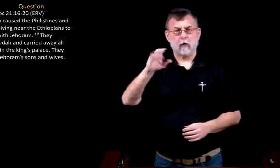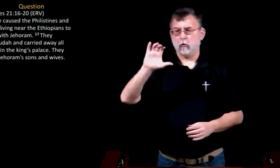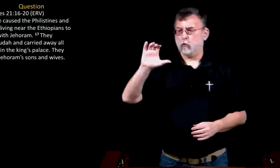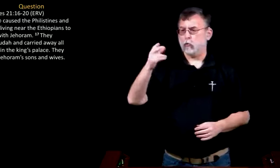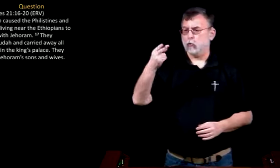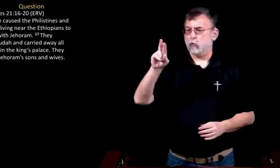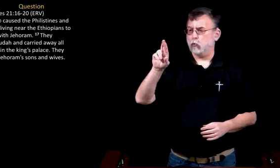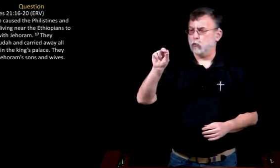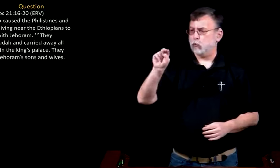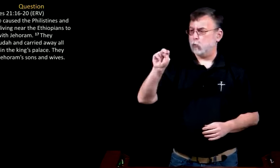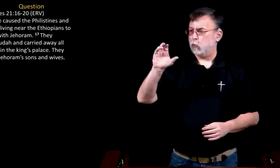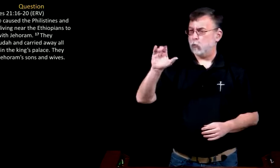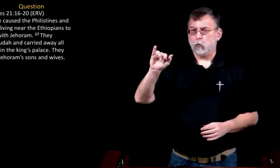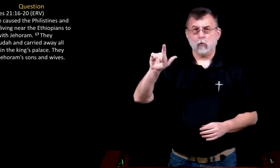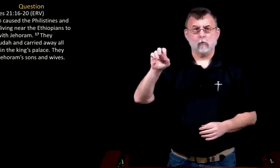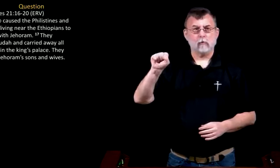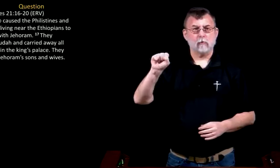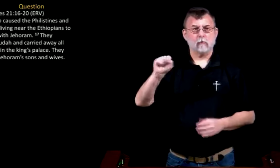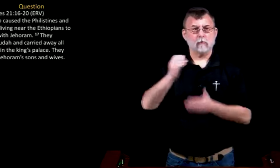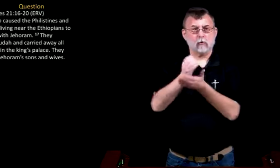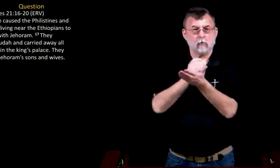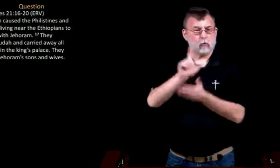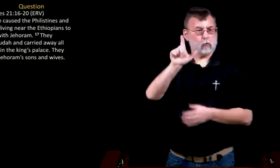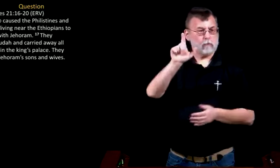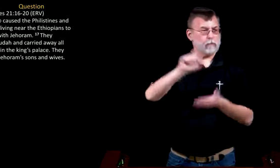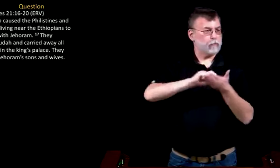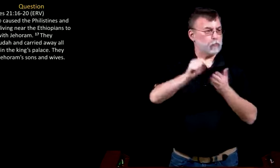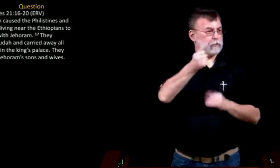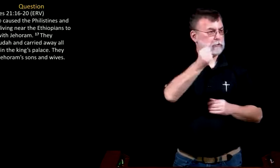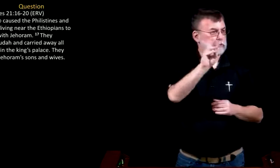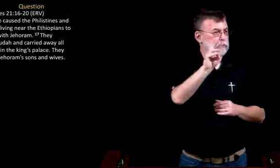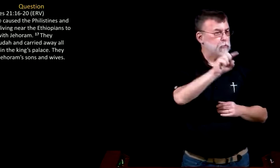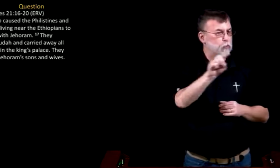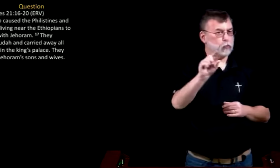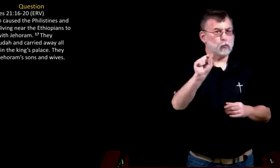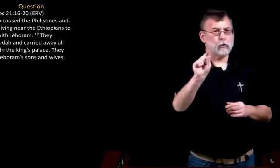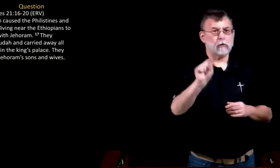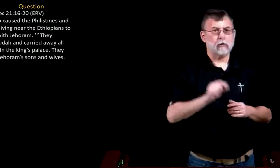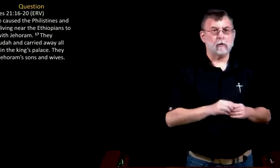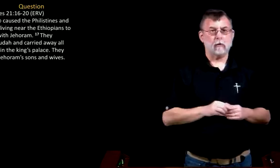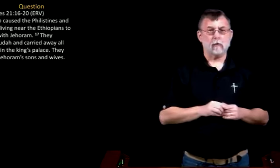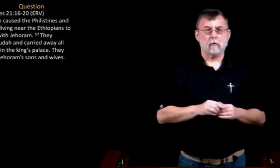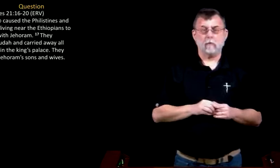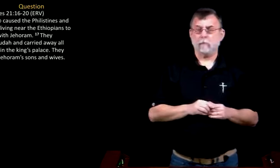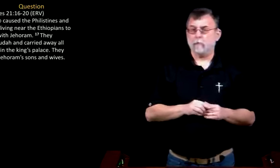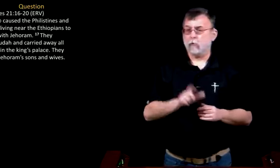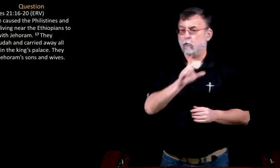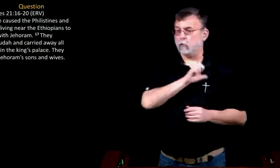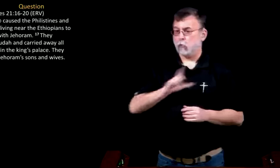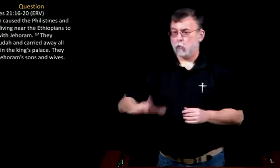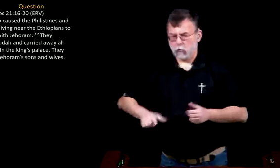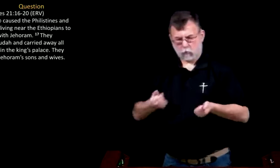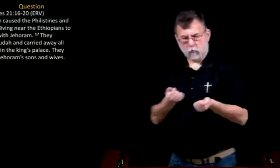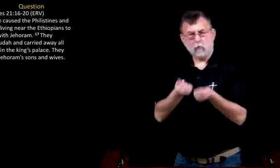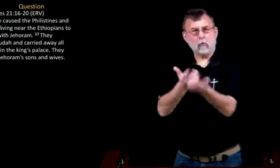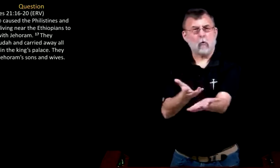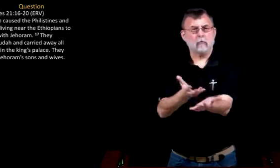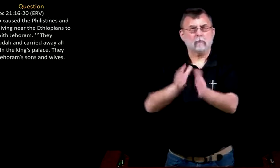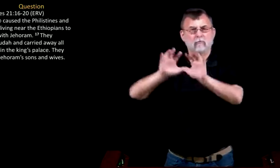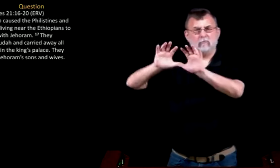2 Chronicles, chapter 21, verses 16 through 20. The Lord